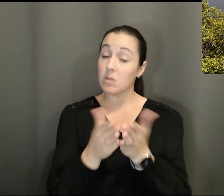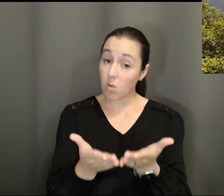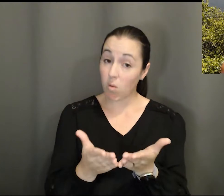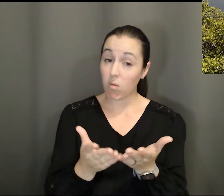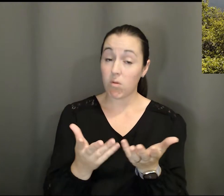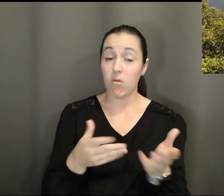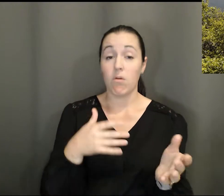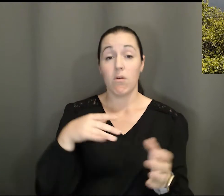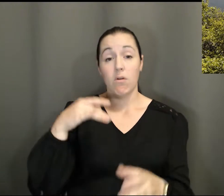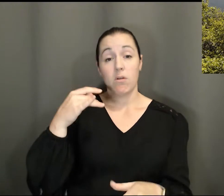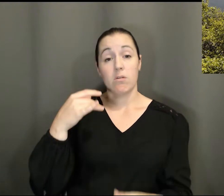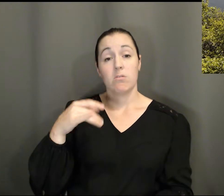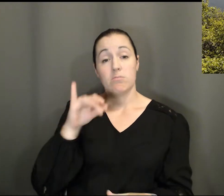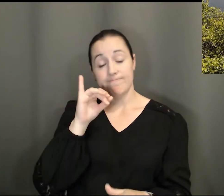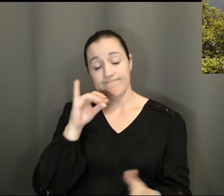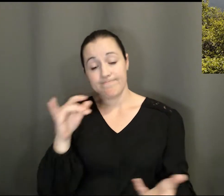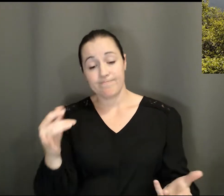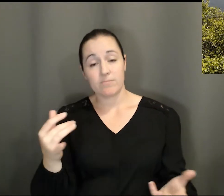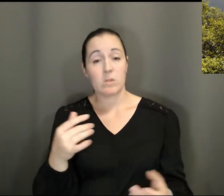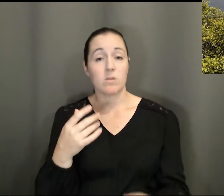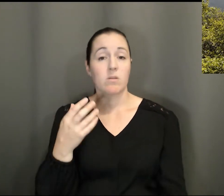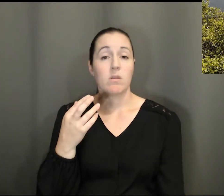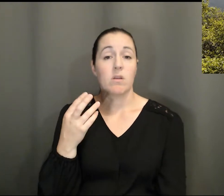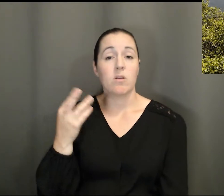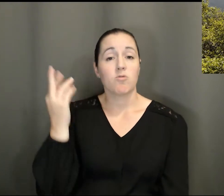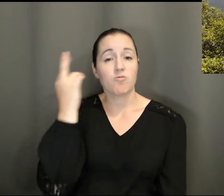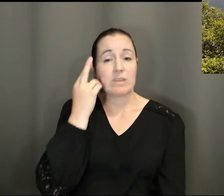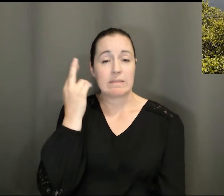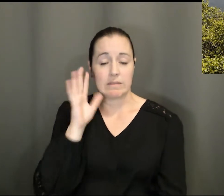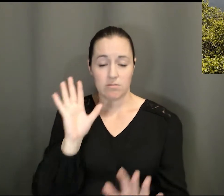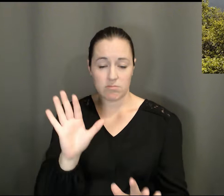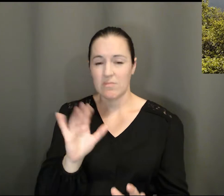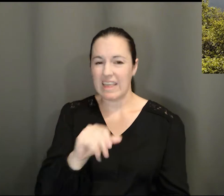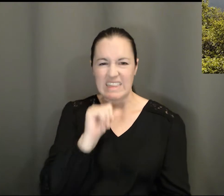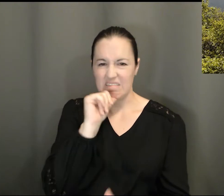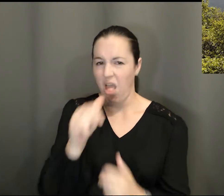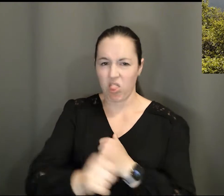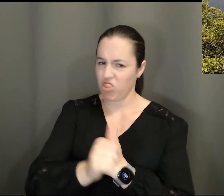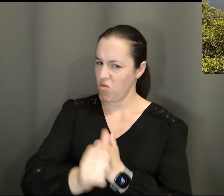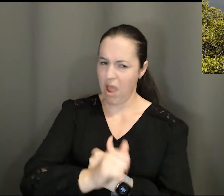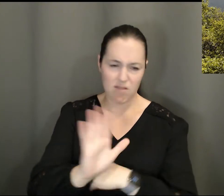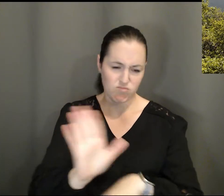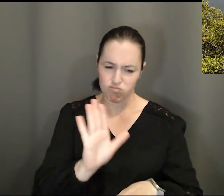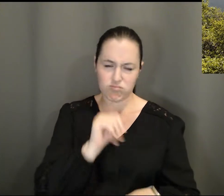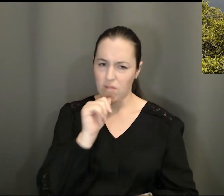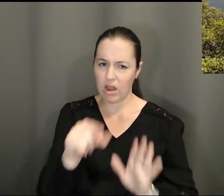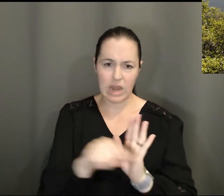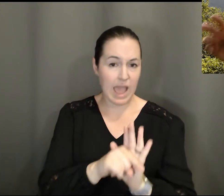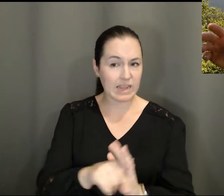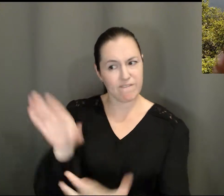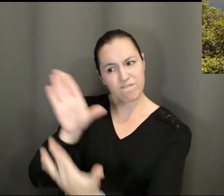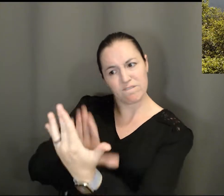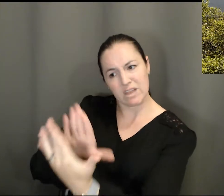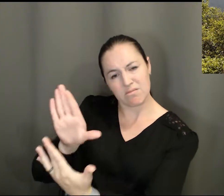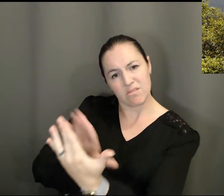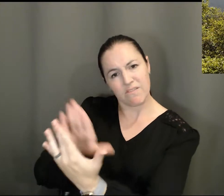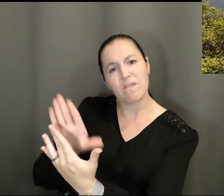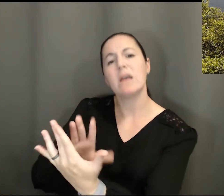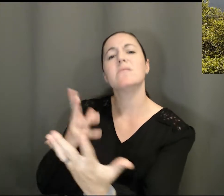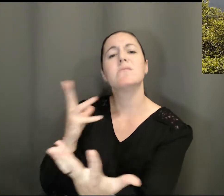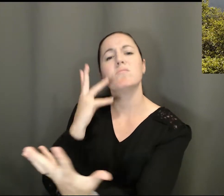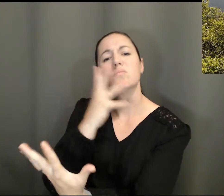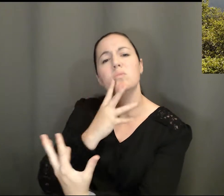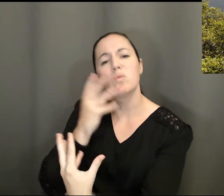all. It's not a negative, bad thing. It's actually a very beautiful and very powerful thing. Because it represents, it speaks